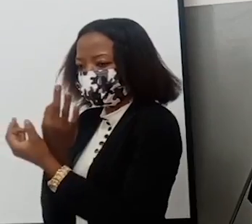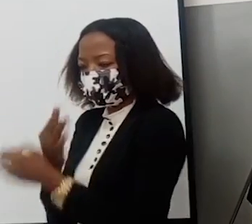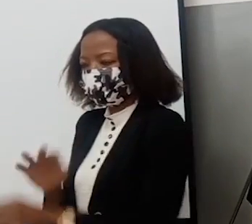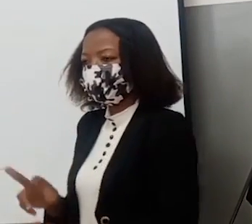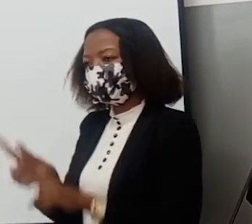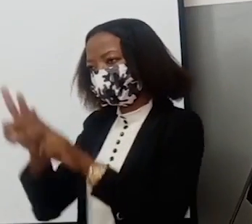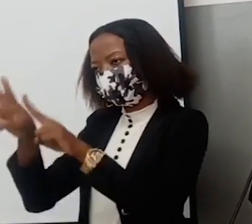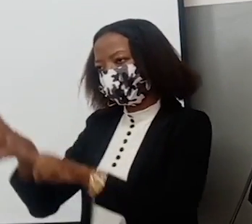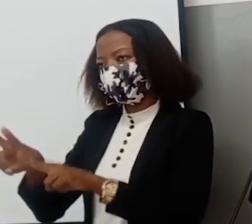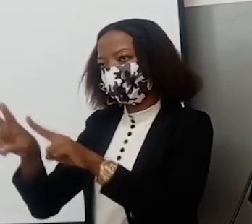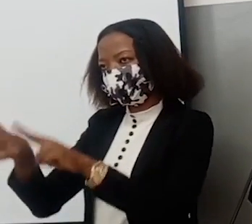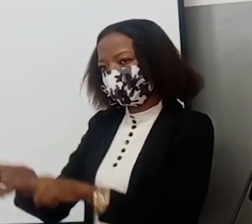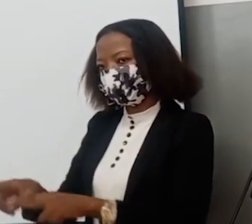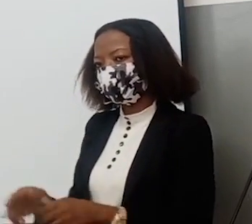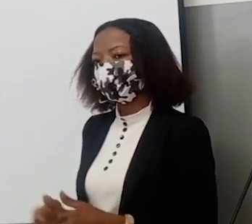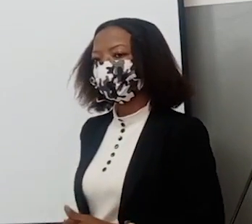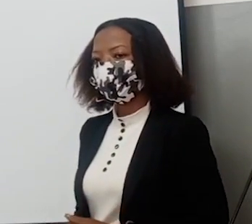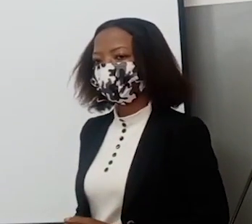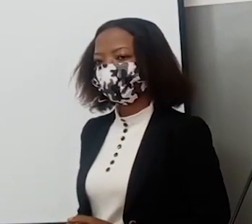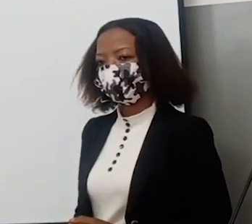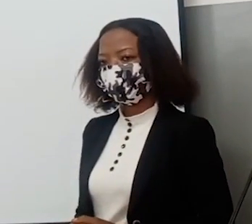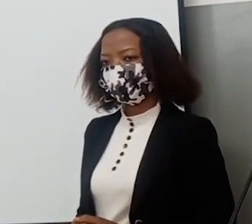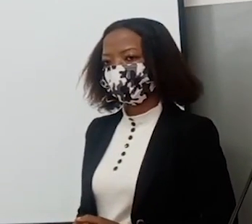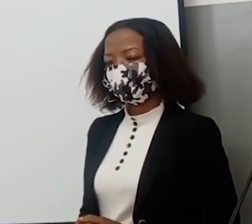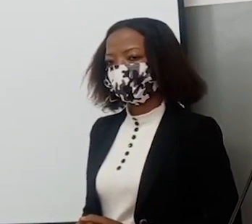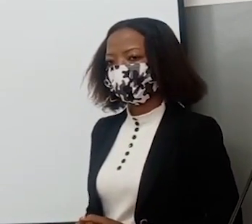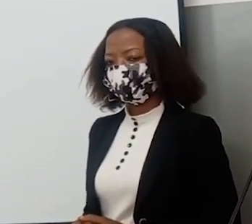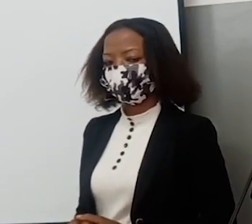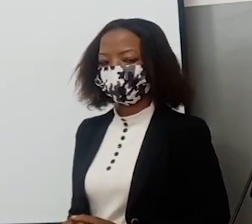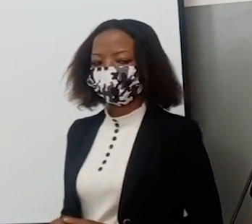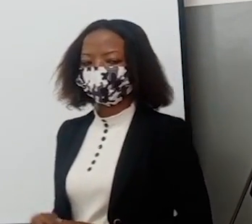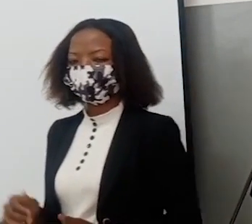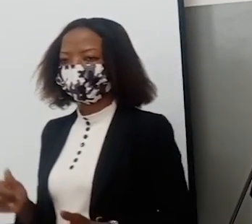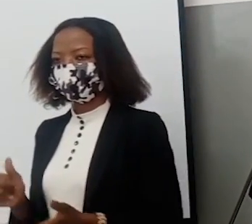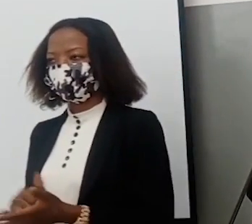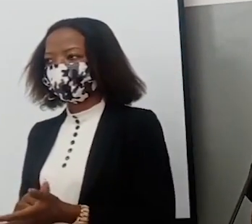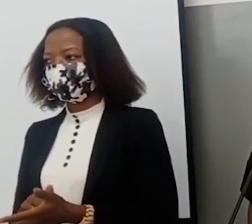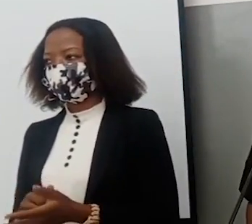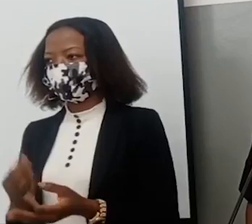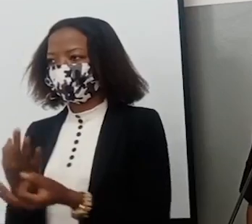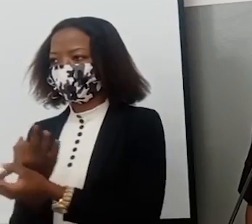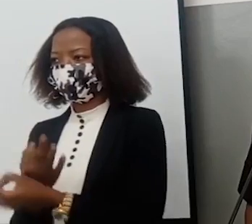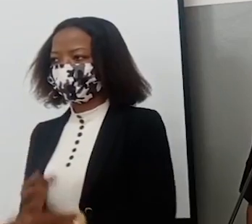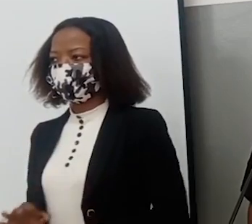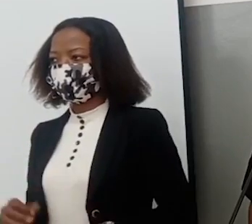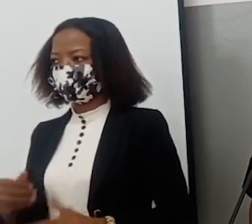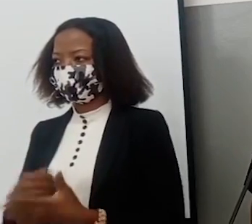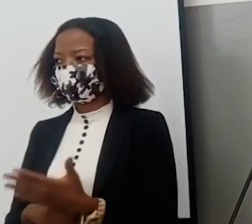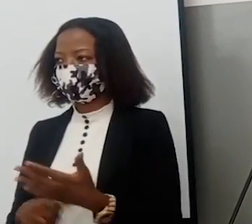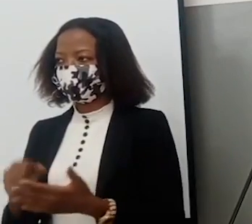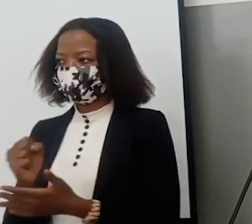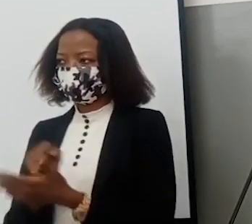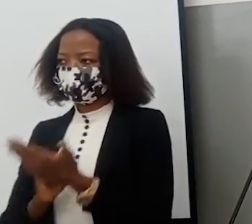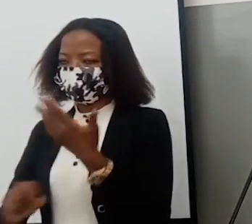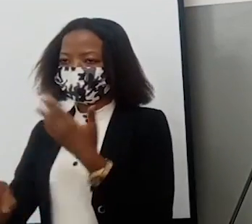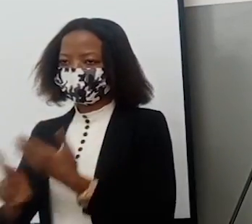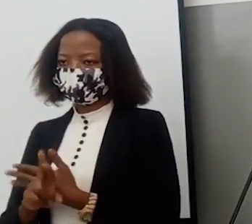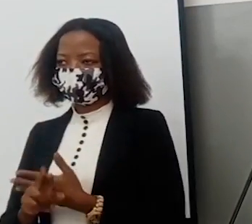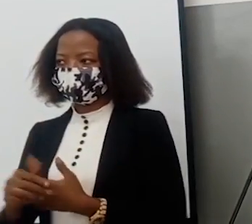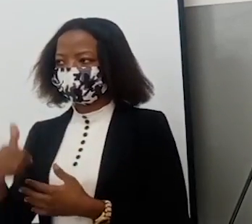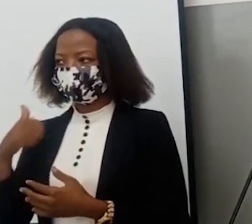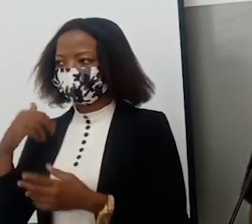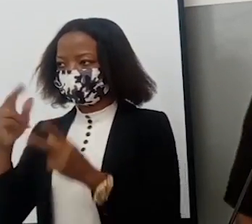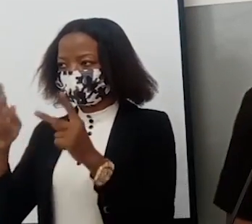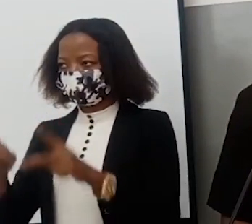hope that they would have that replenished early August. So anybody who may have taken